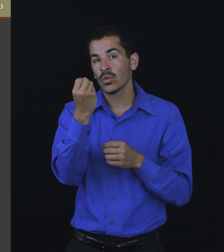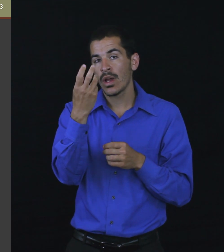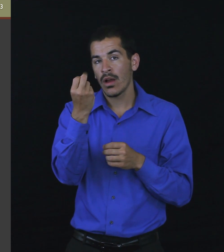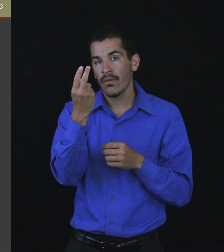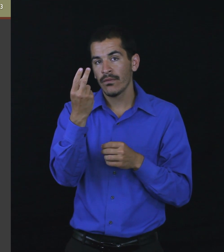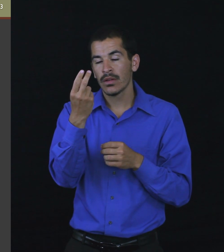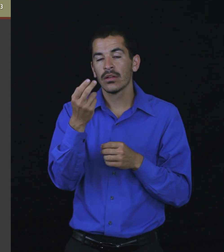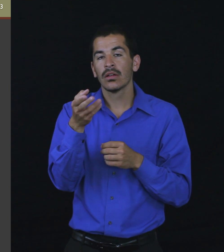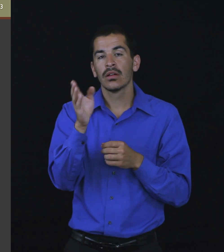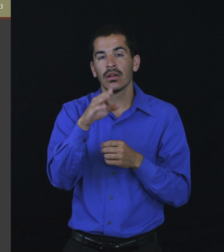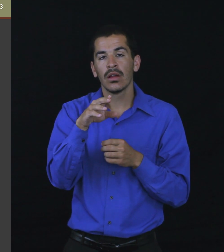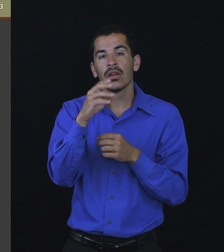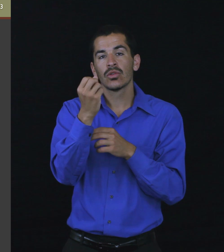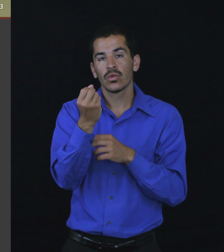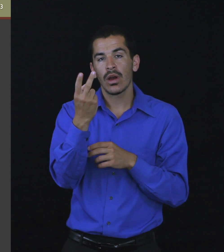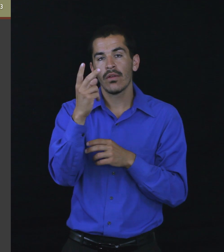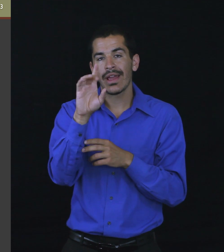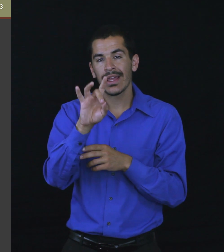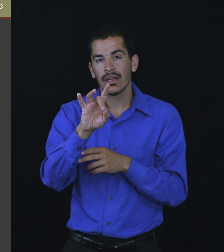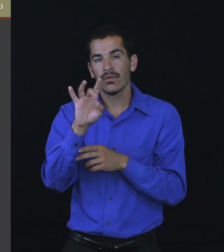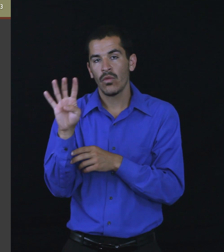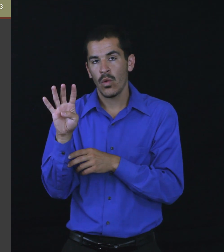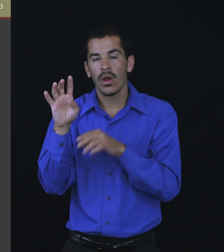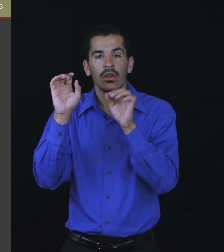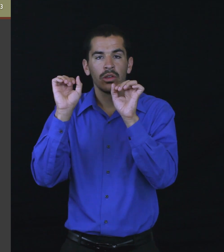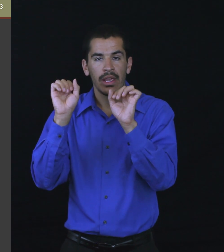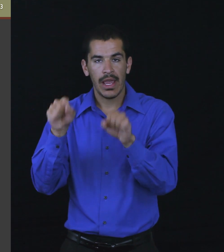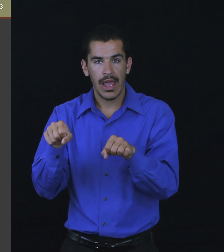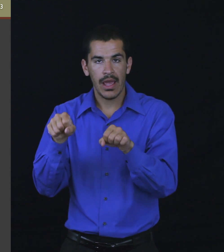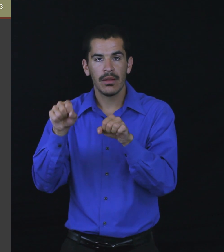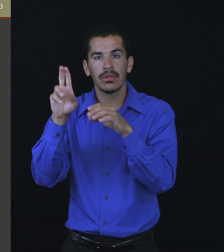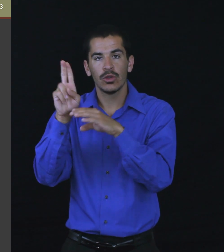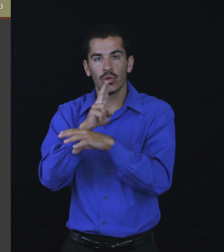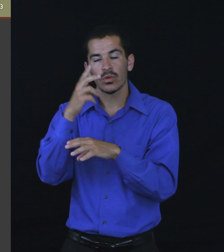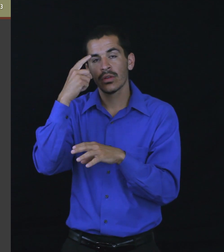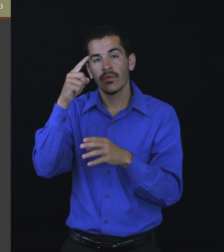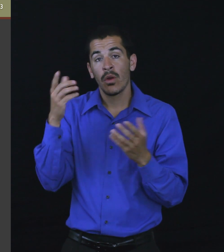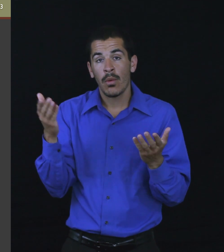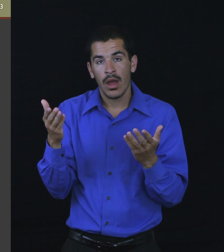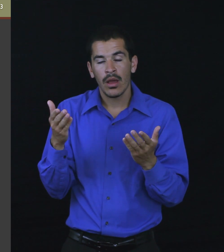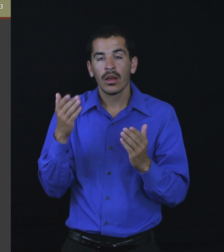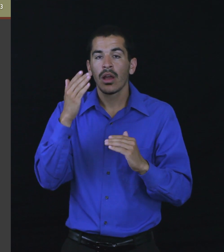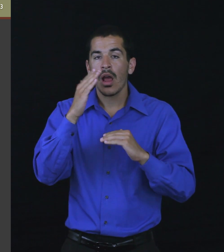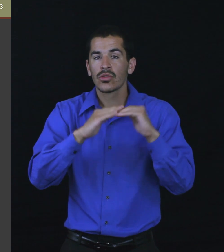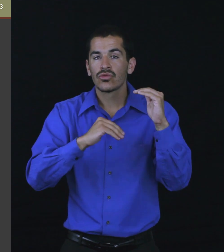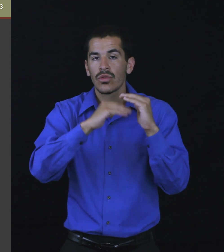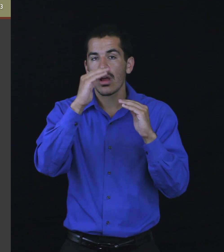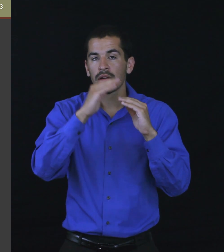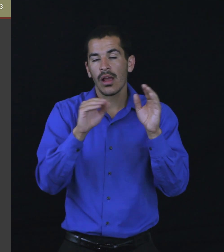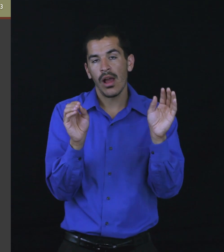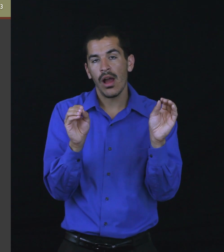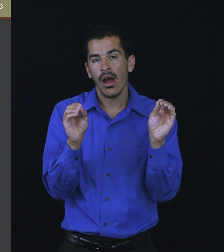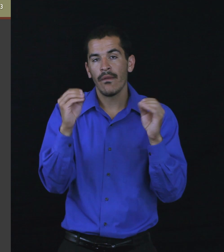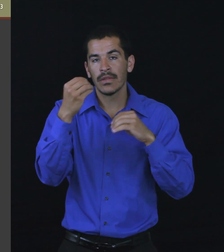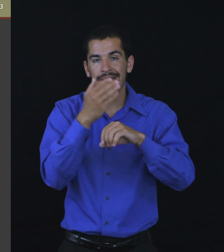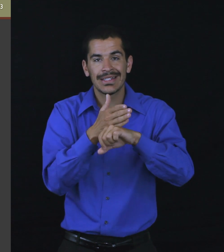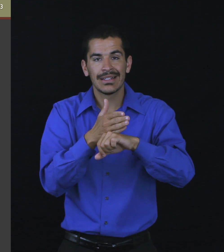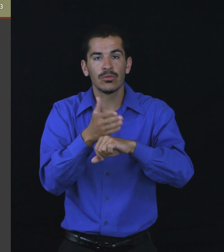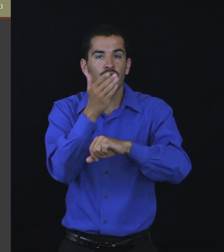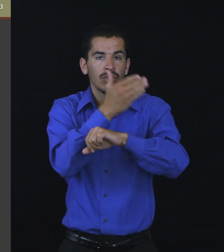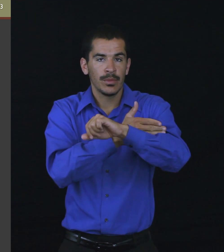12/1284 funds could be used to construct office improvements in the apartment building.